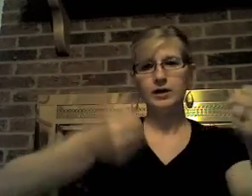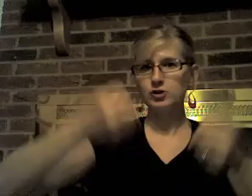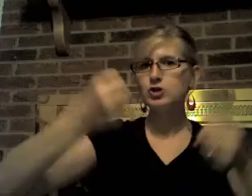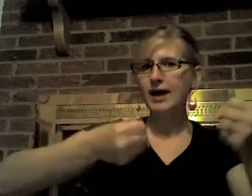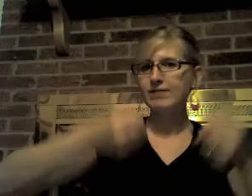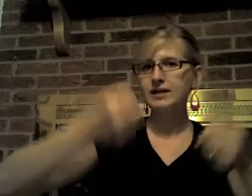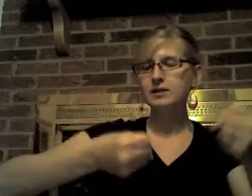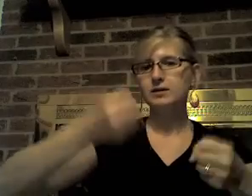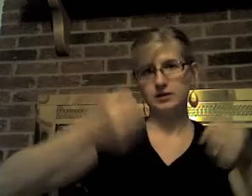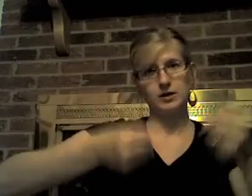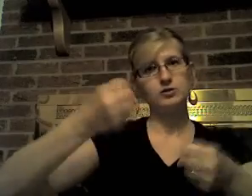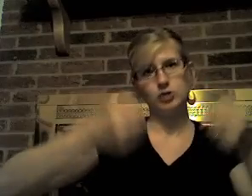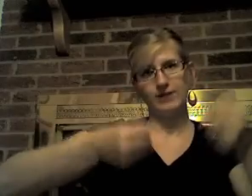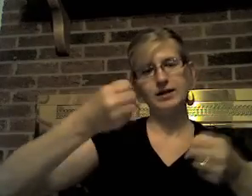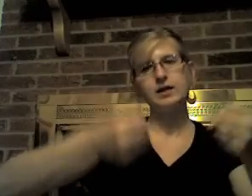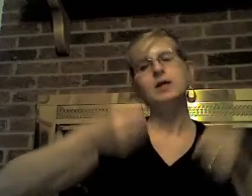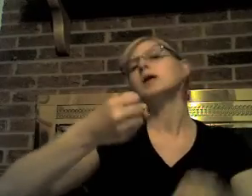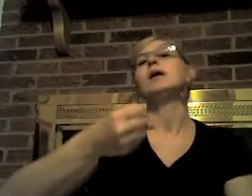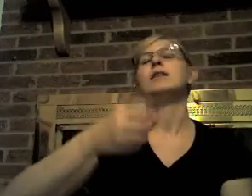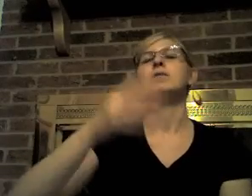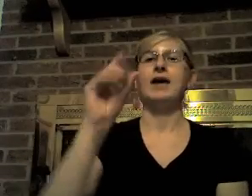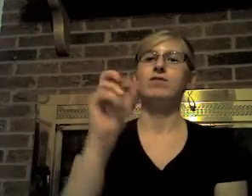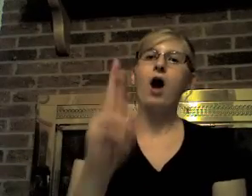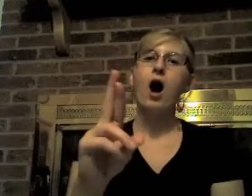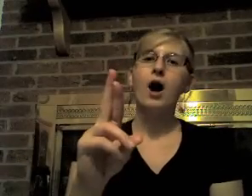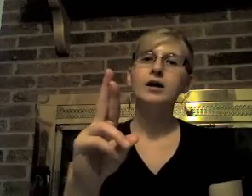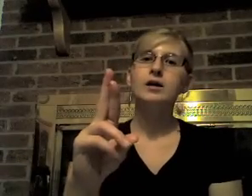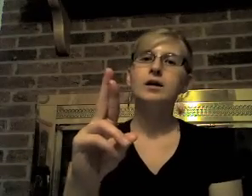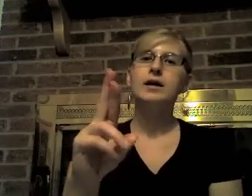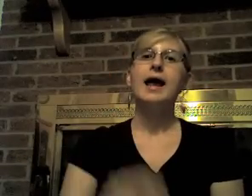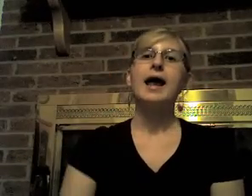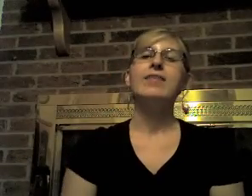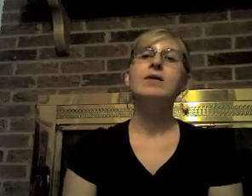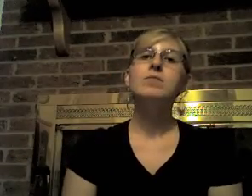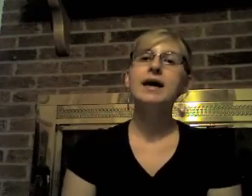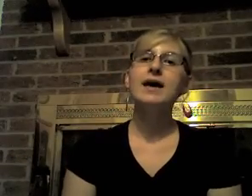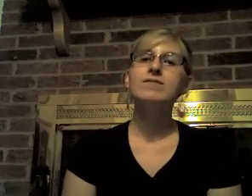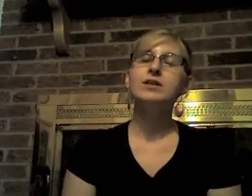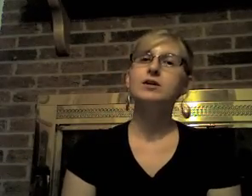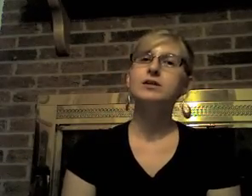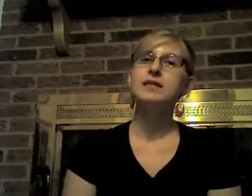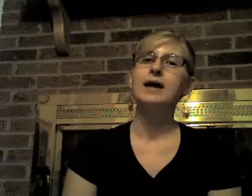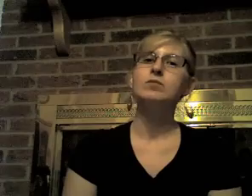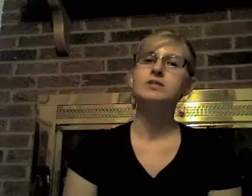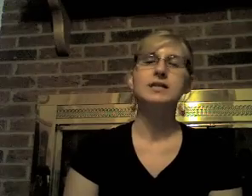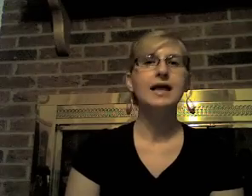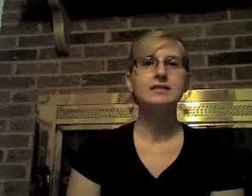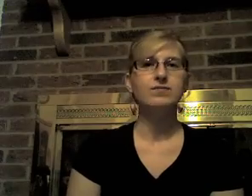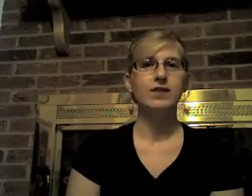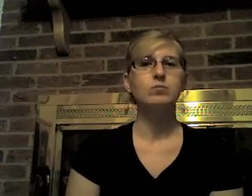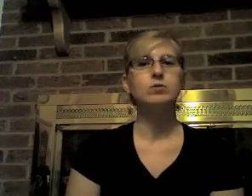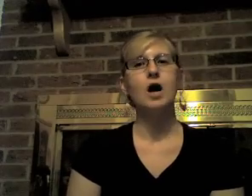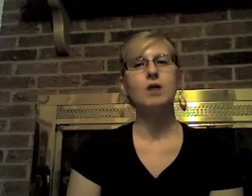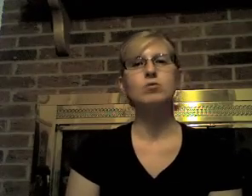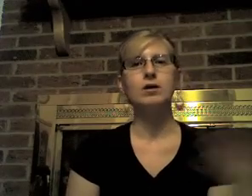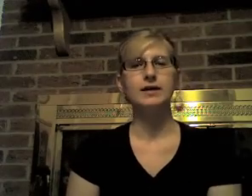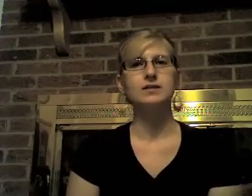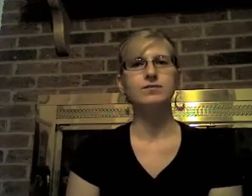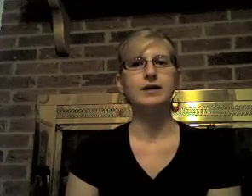you're driving. This is also driving. Then we have car. And then we have a third sign, which is a classifier, and we'll talk more about